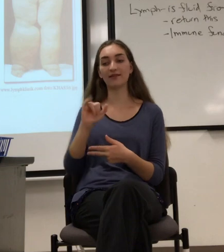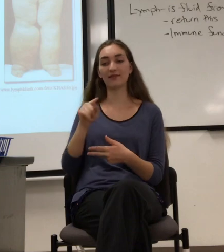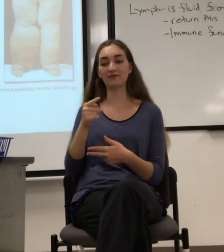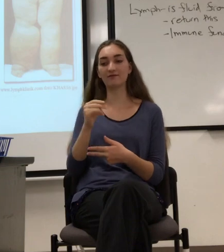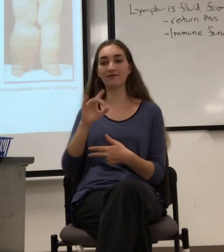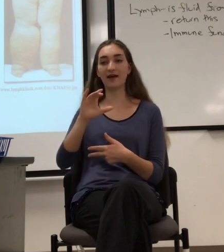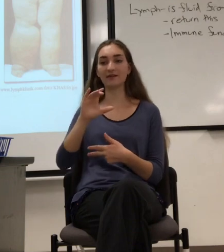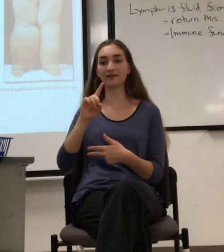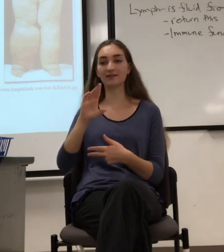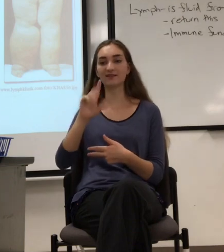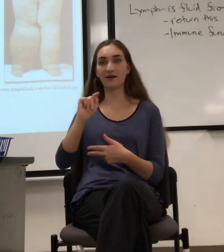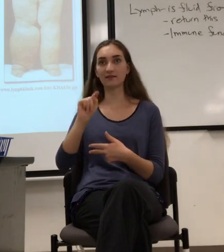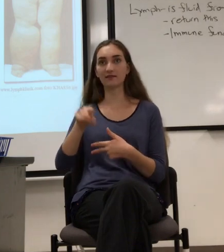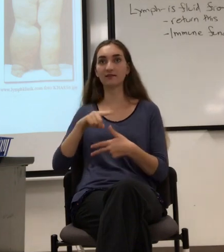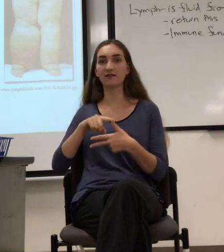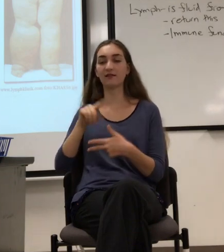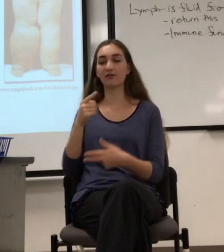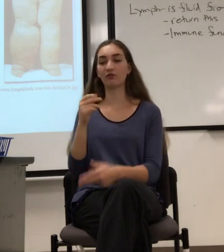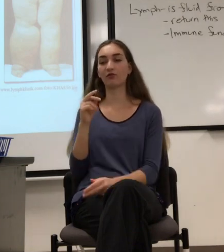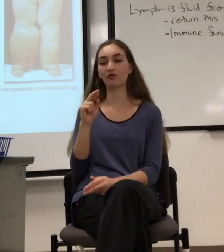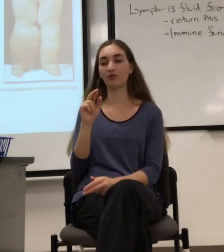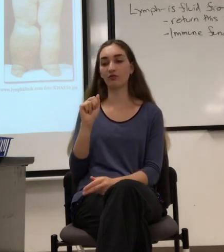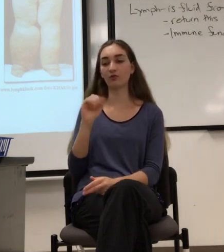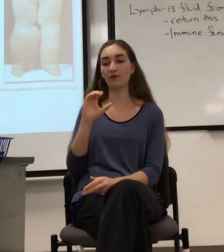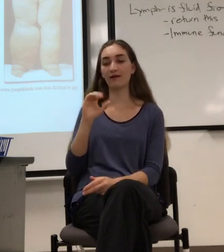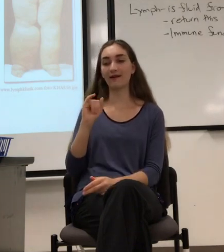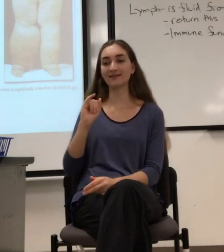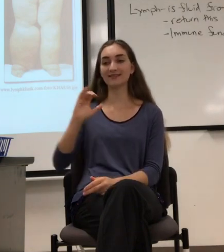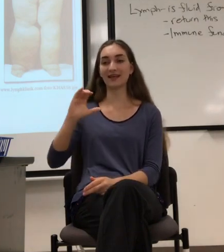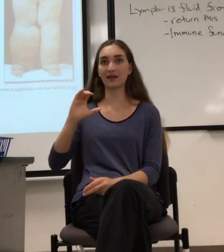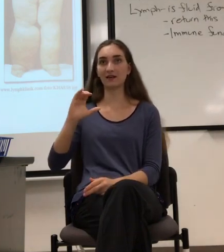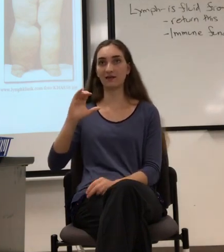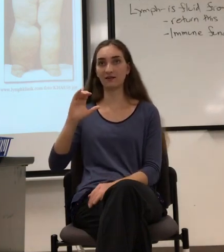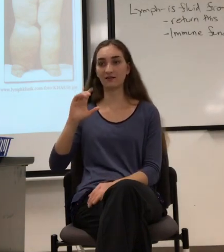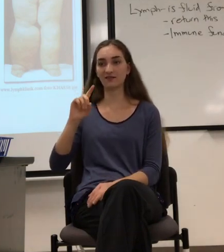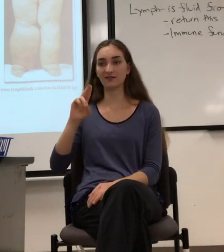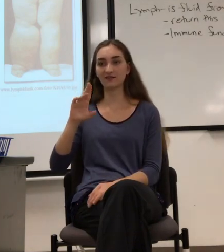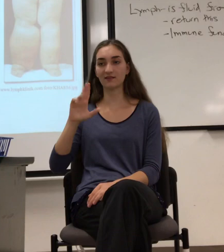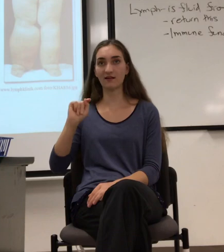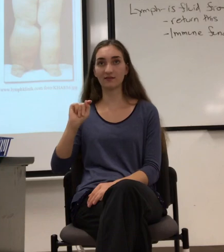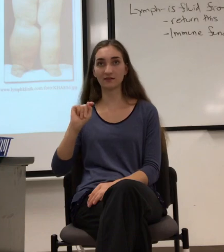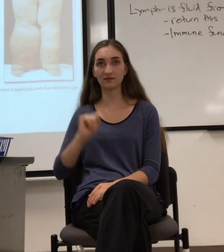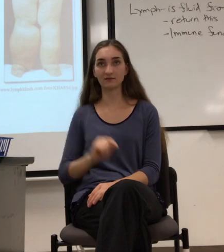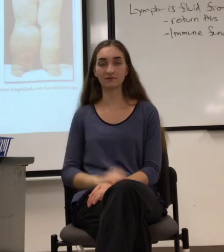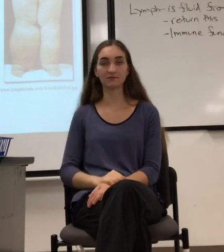duct. Those are the two ducts you got to know. Right